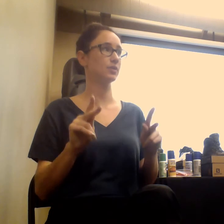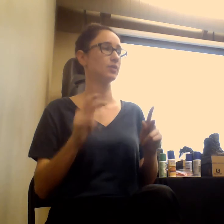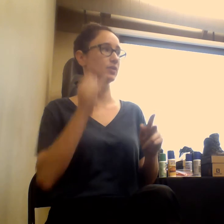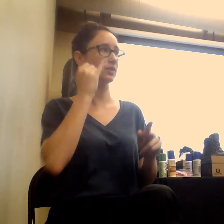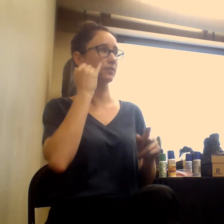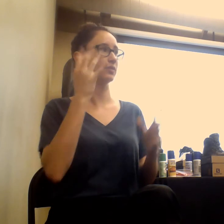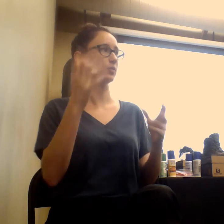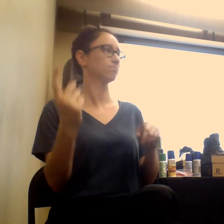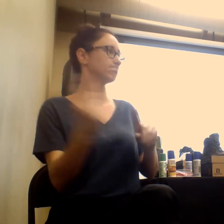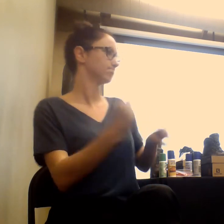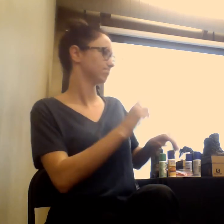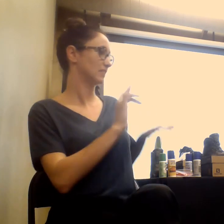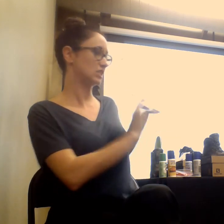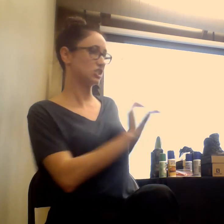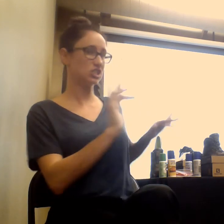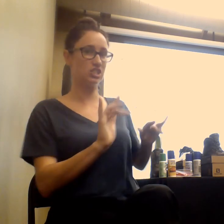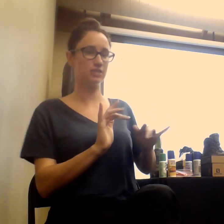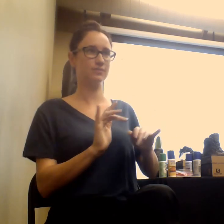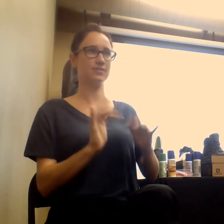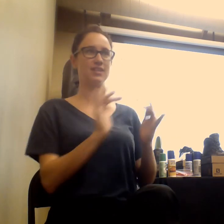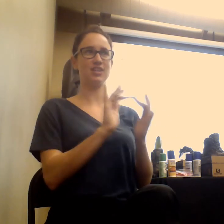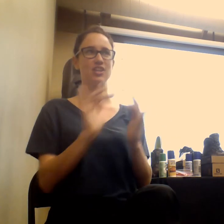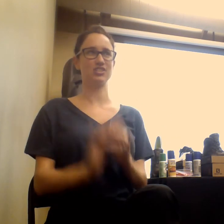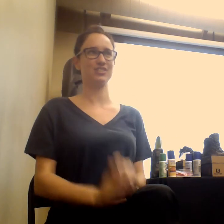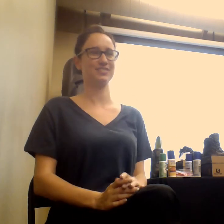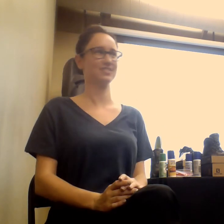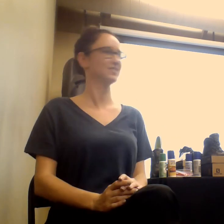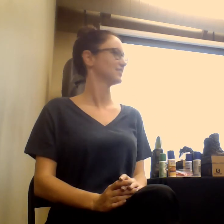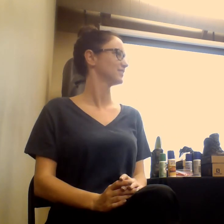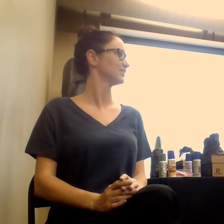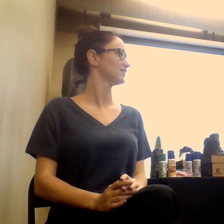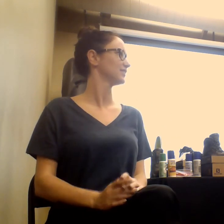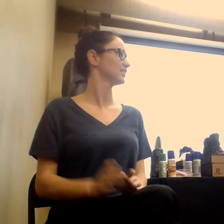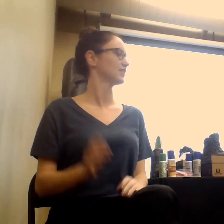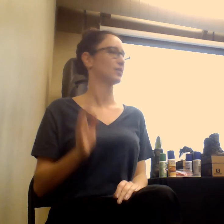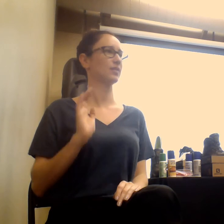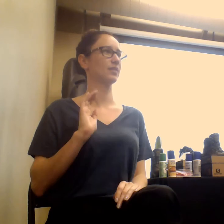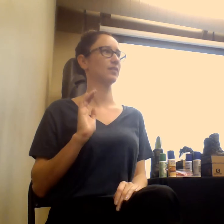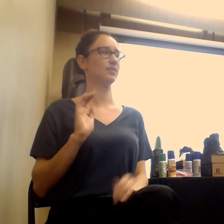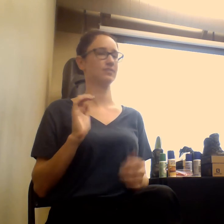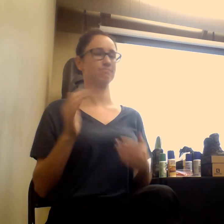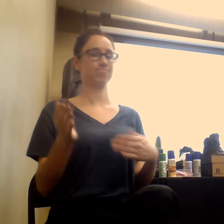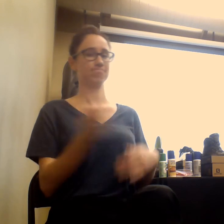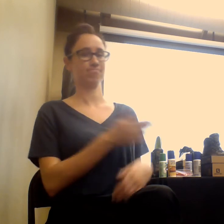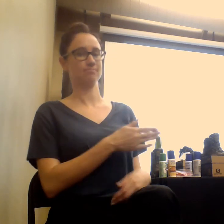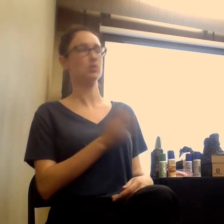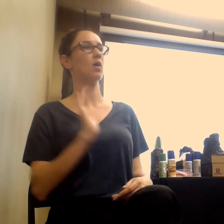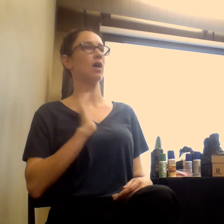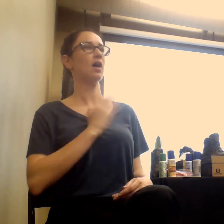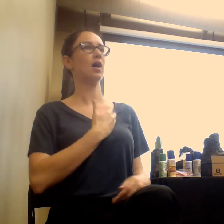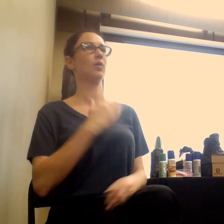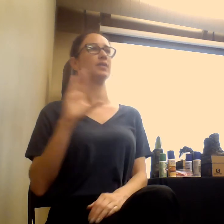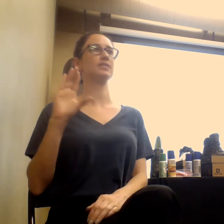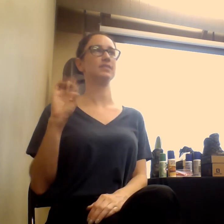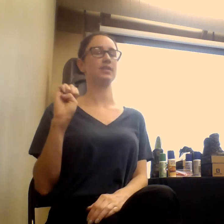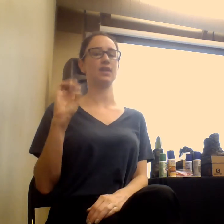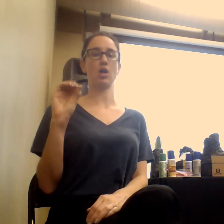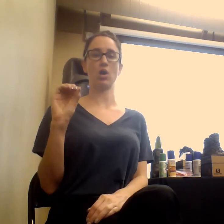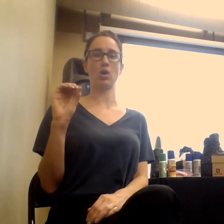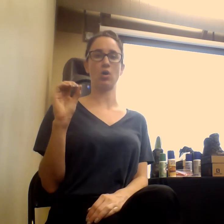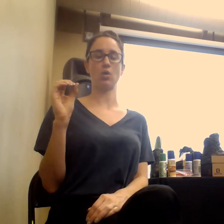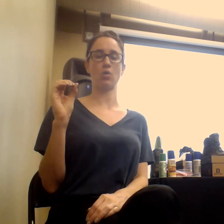I'm sure some of you guys have heard what our new to us CEO did this Black Friday. Anybody not familiar with what